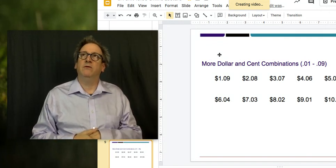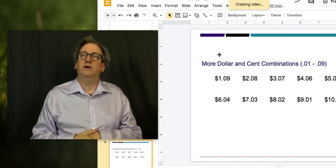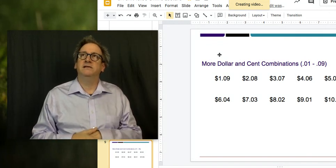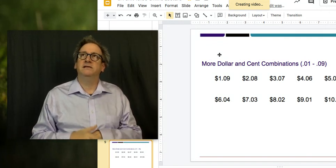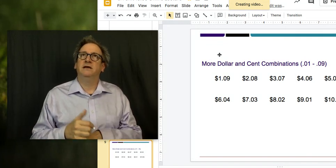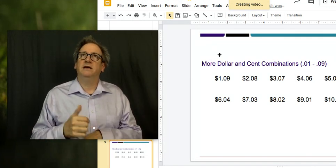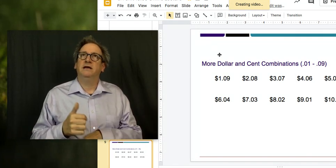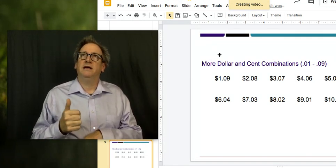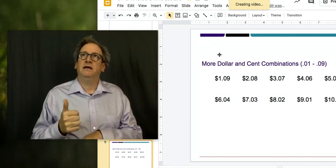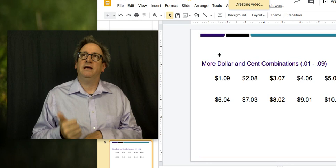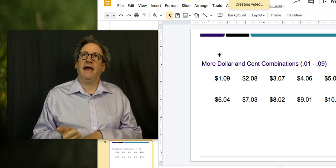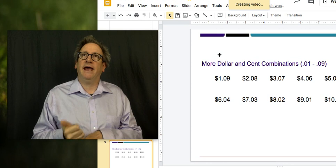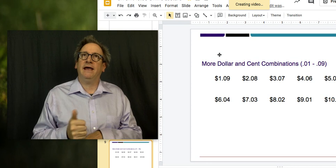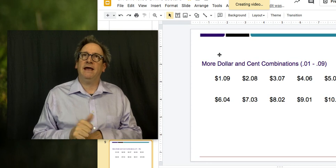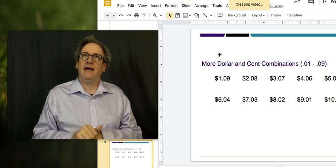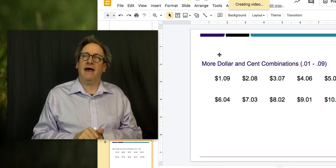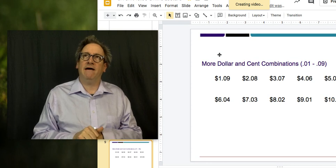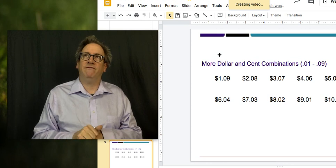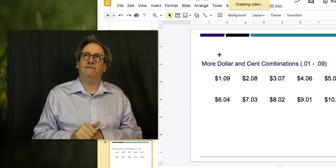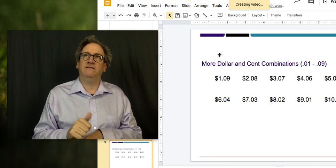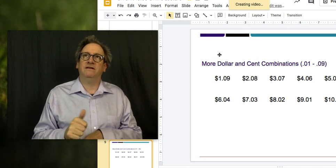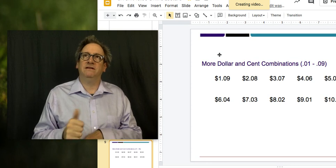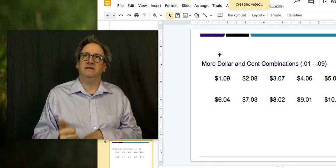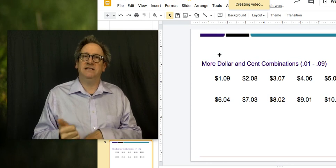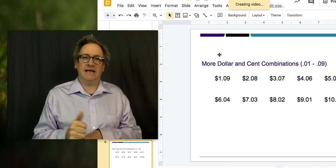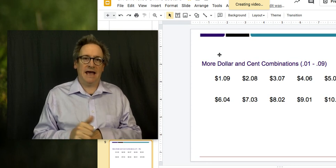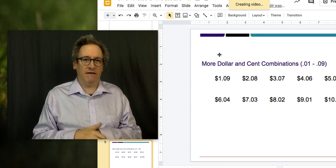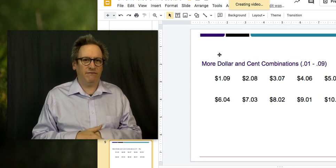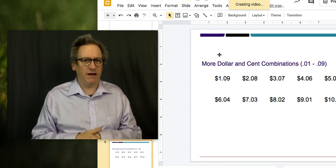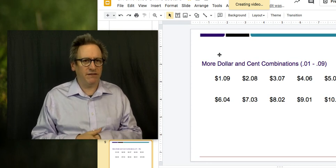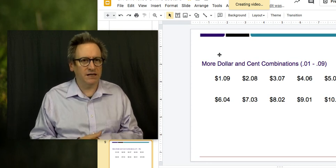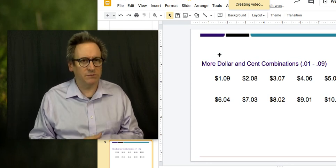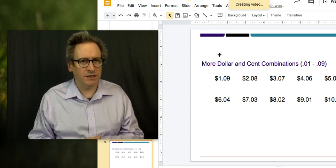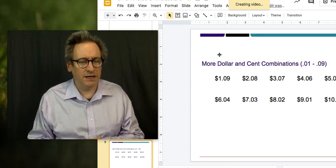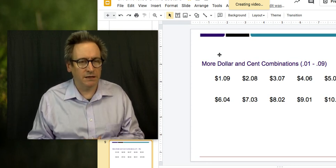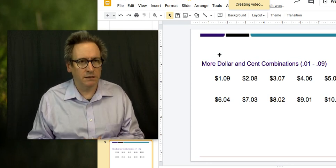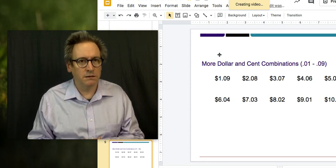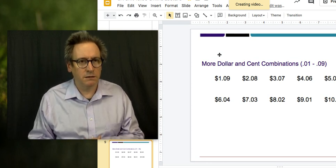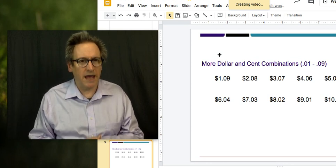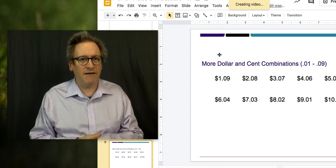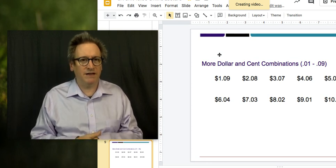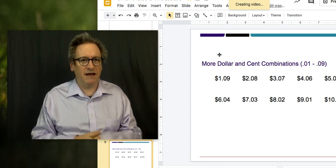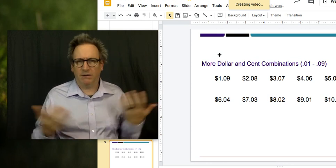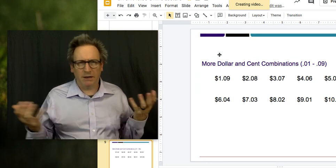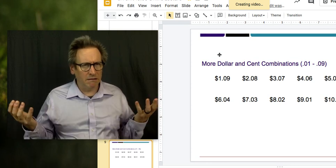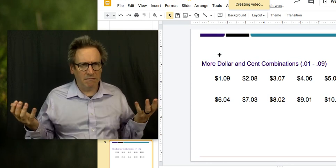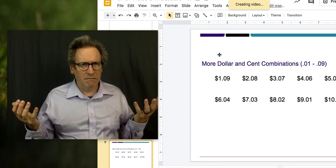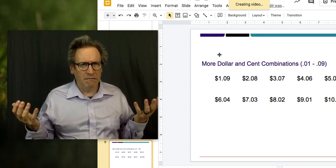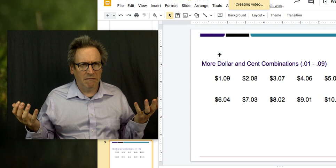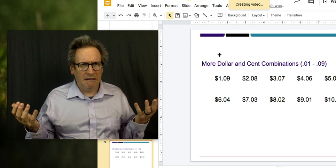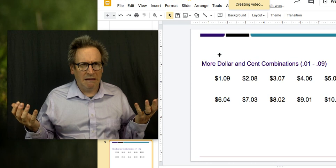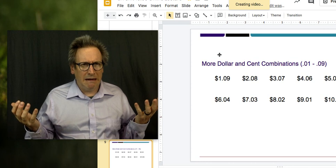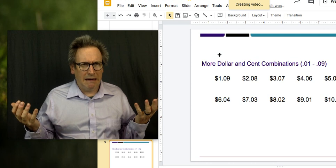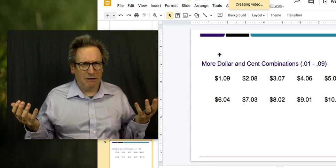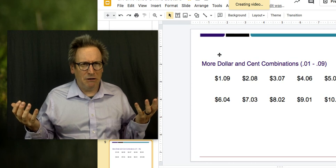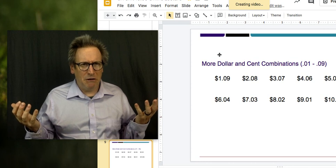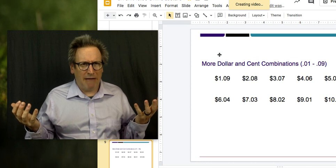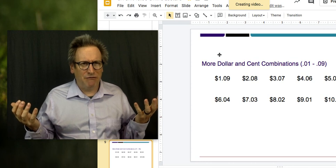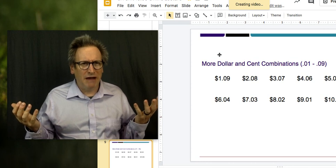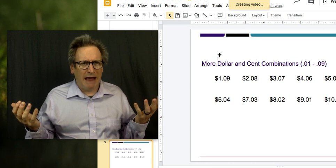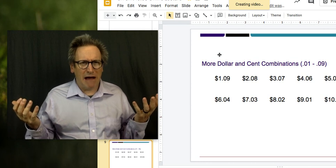it was AFDF, I think is what they, AFDF, I don't